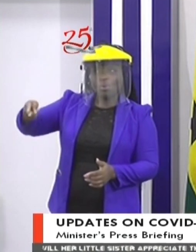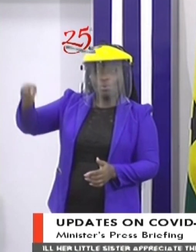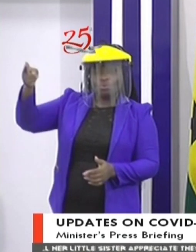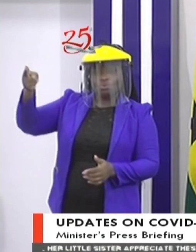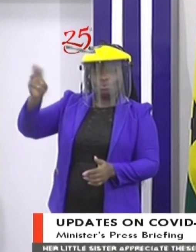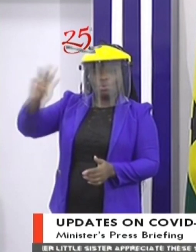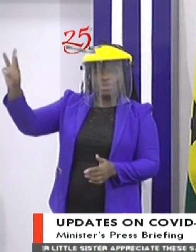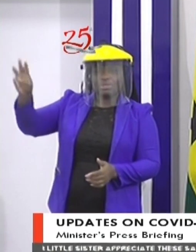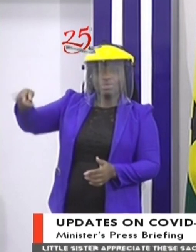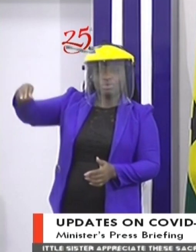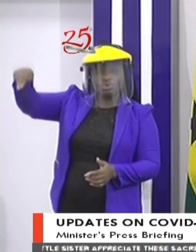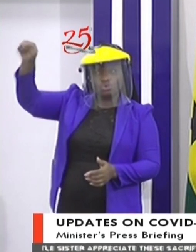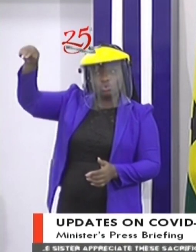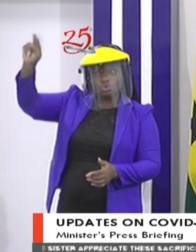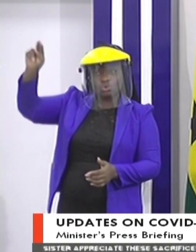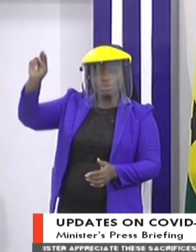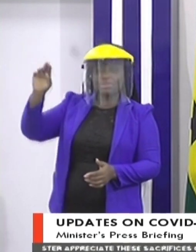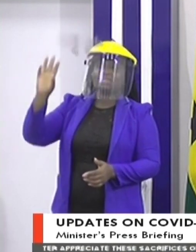62.